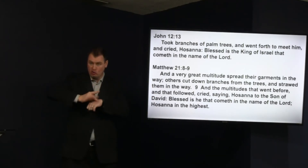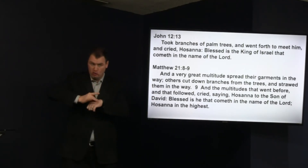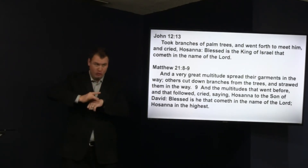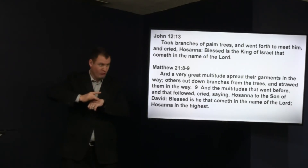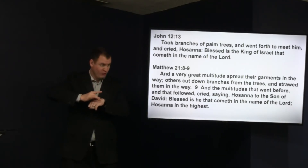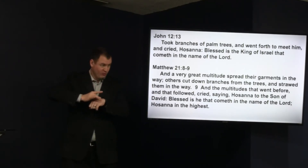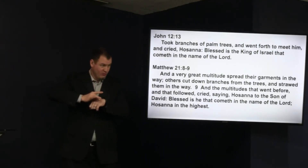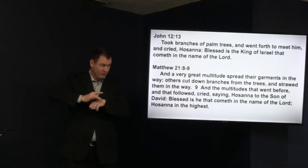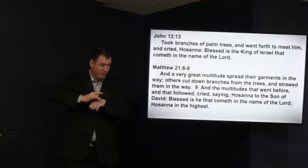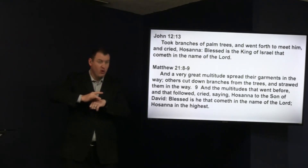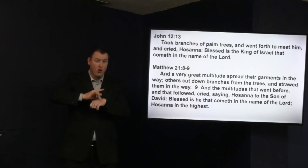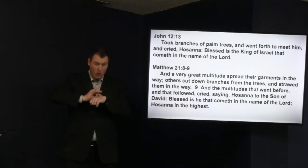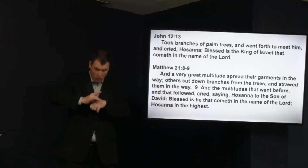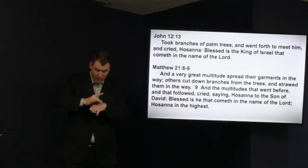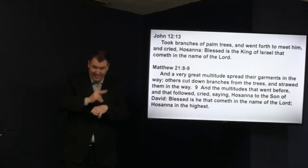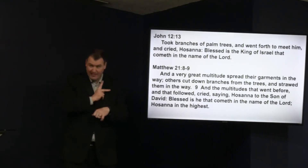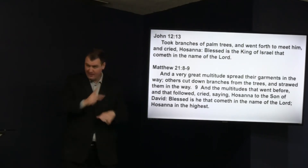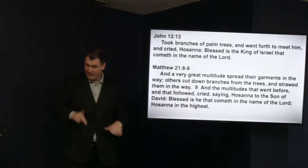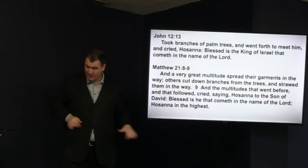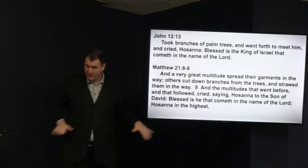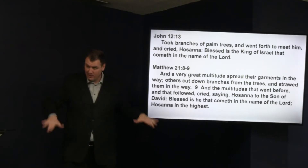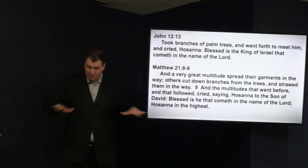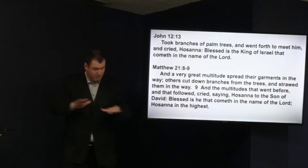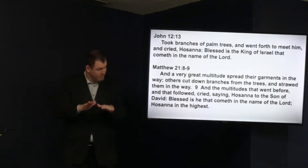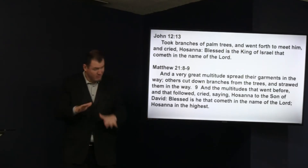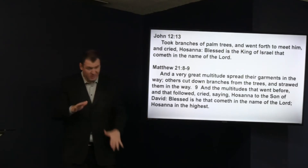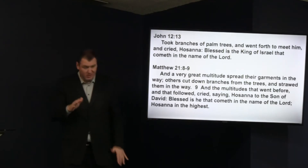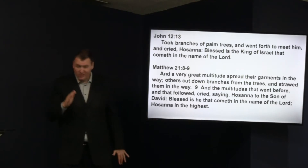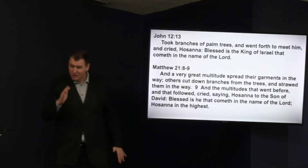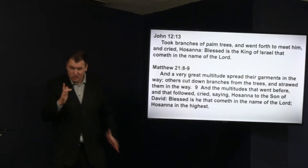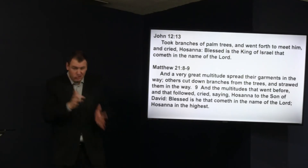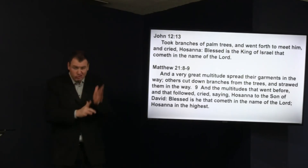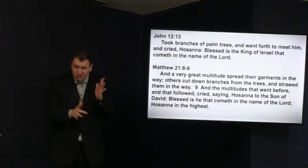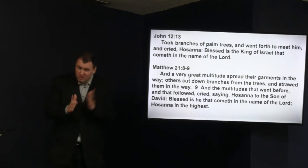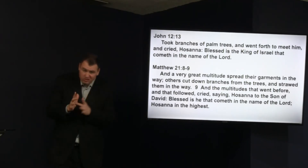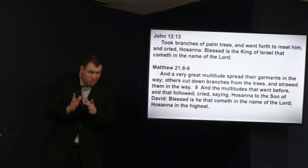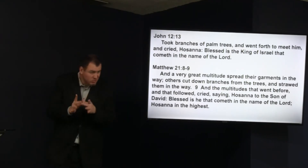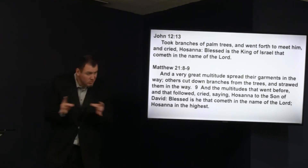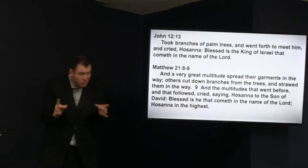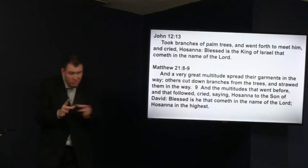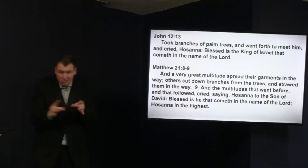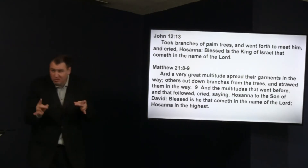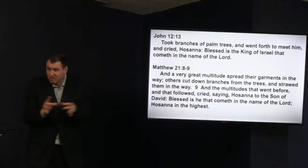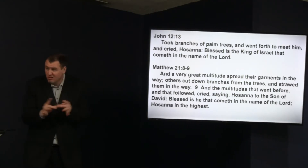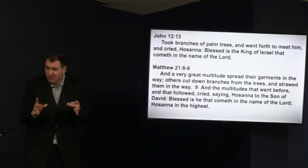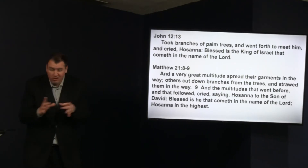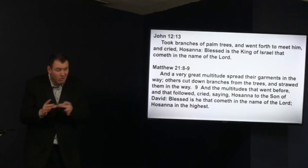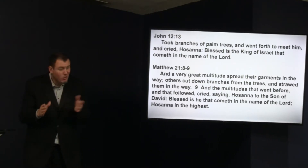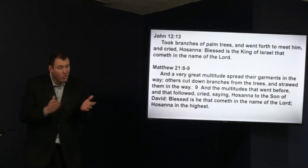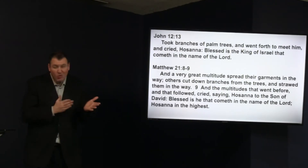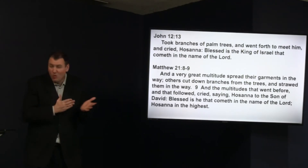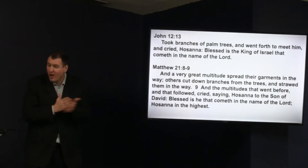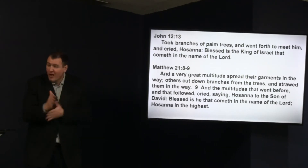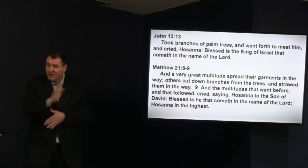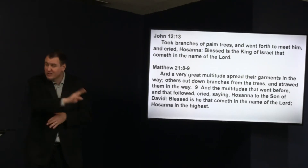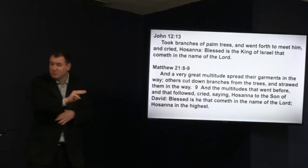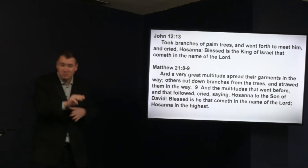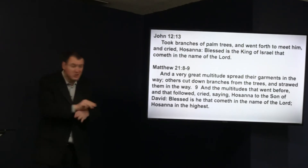on earth. The earth, that he would be an earthly king.